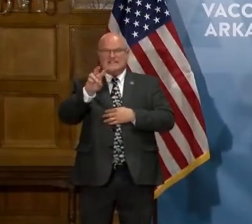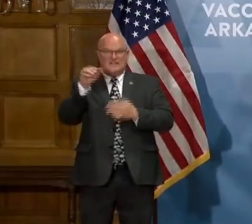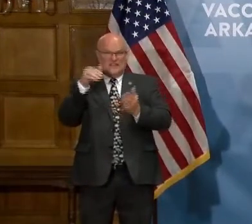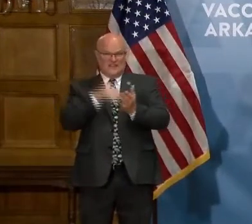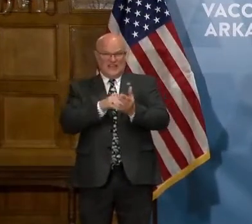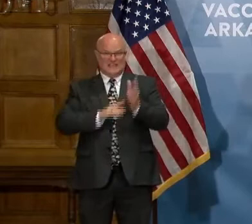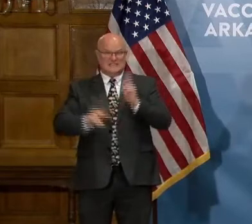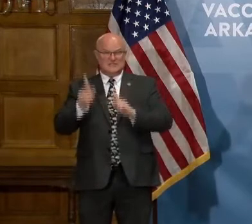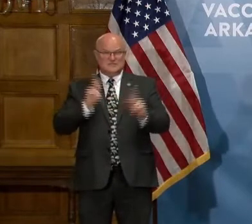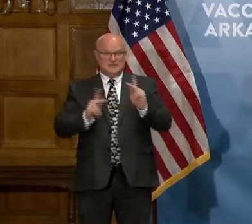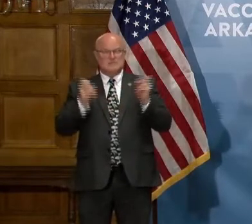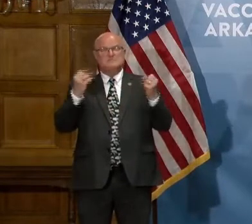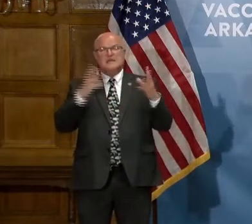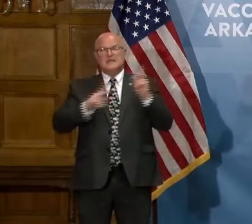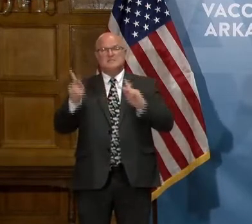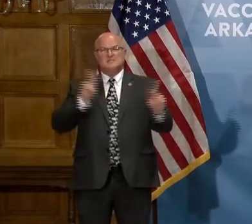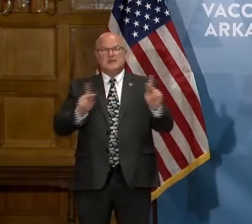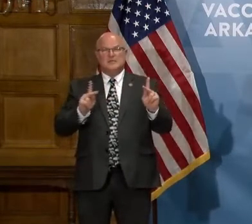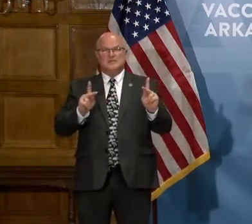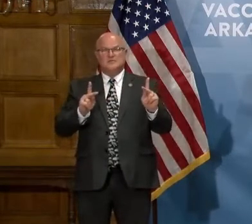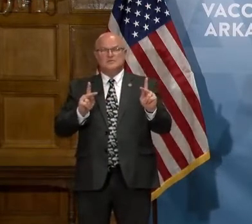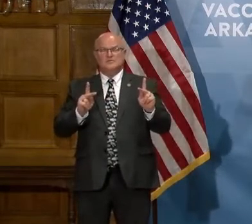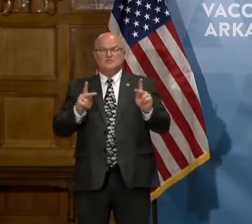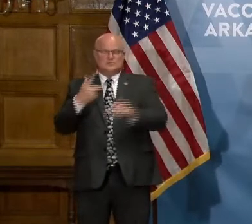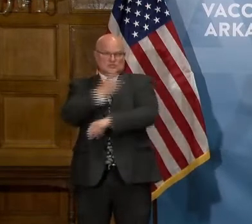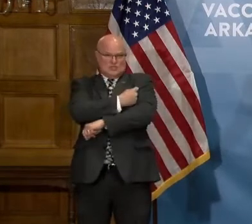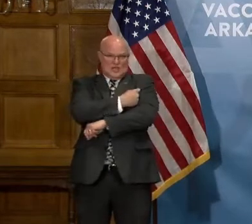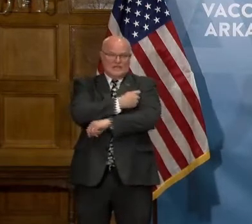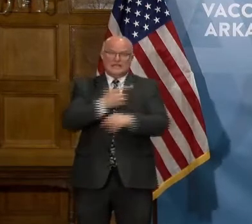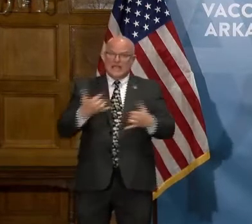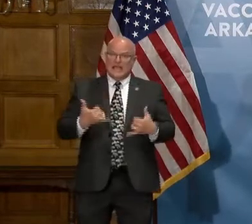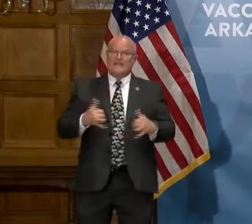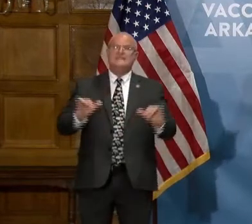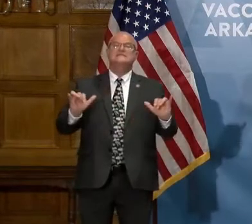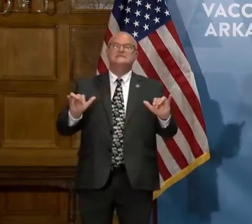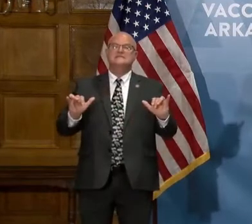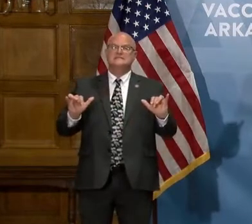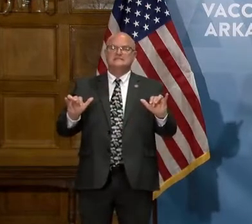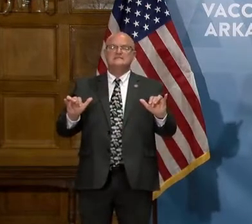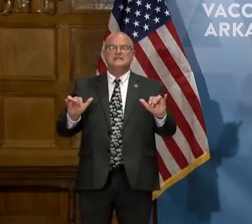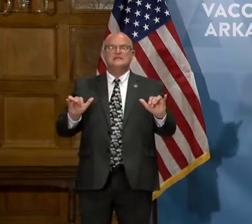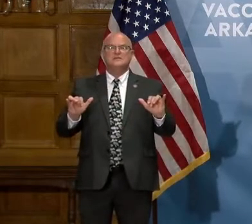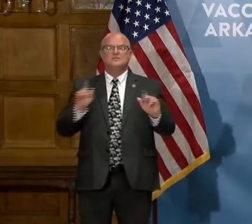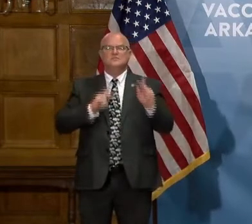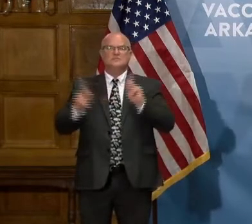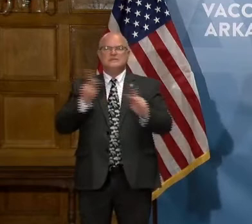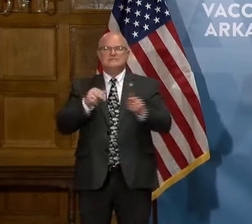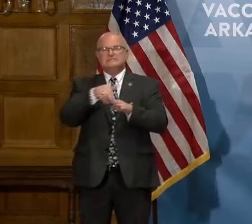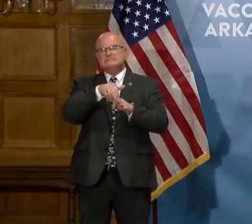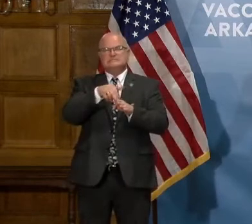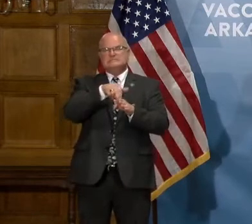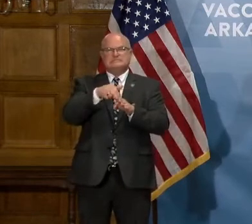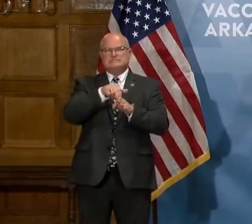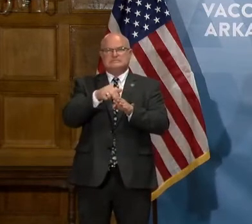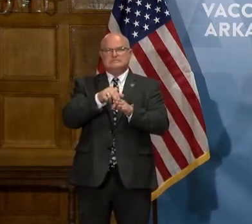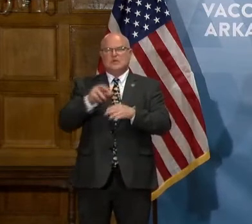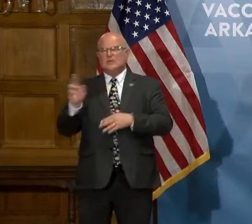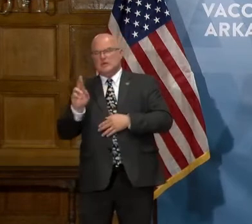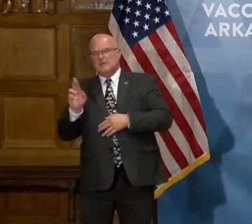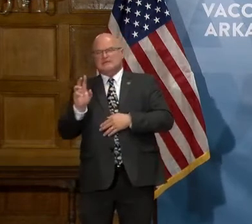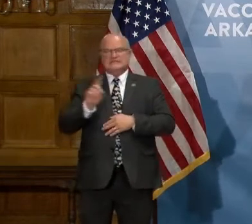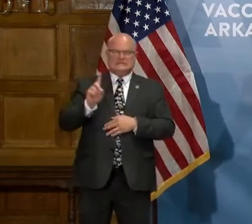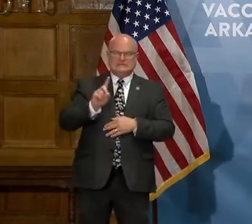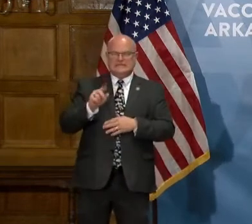467,000, a lot of people to sway, and there's still partisan, a lot of people within your own party who are hesitant